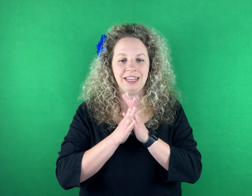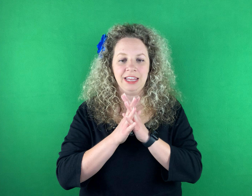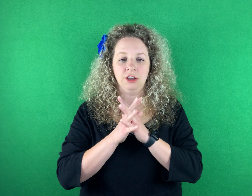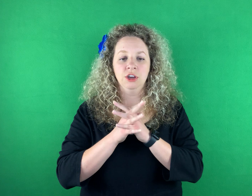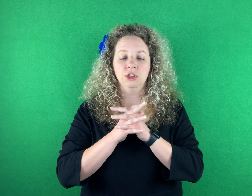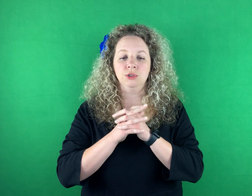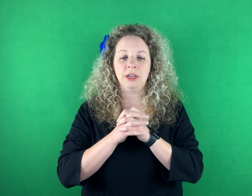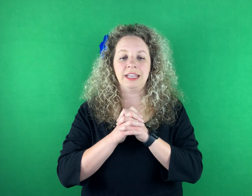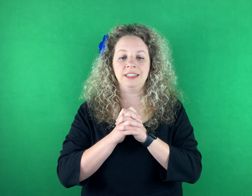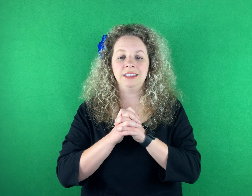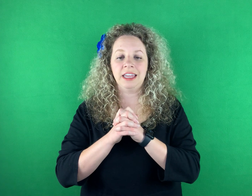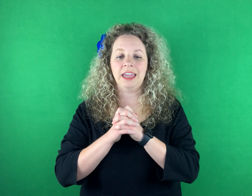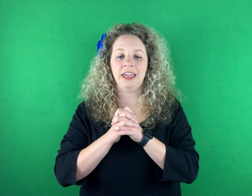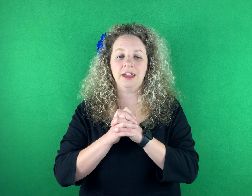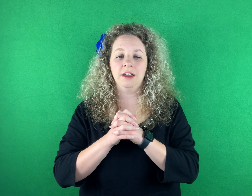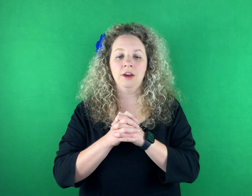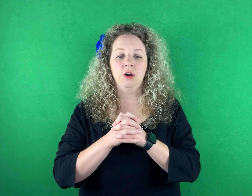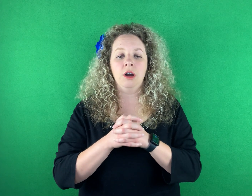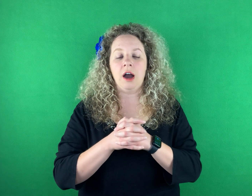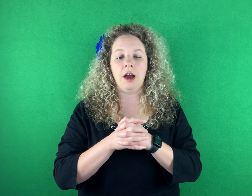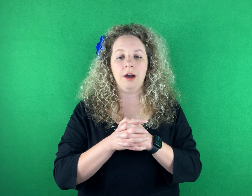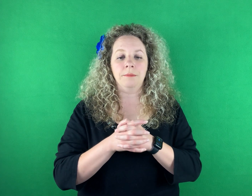hand. So I could say,